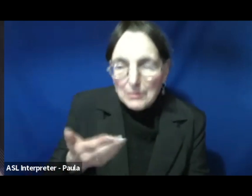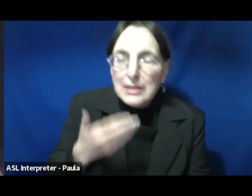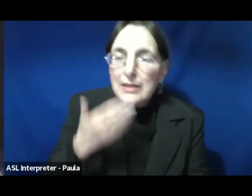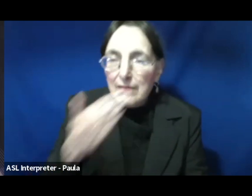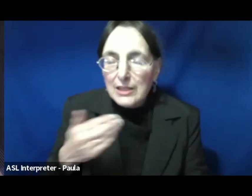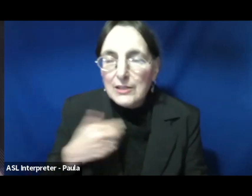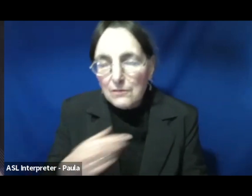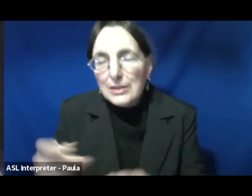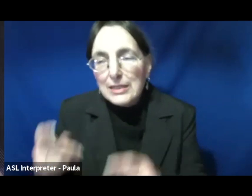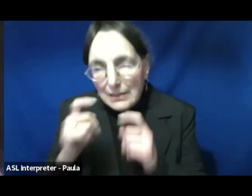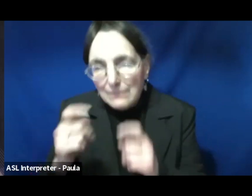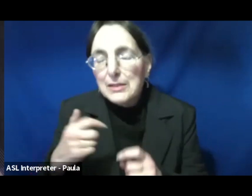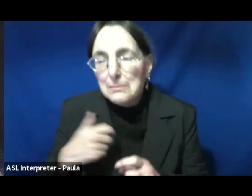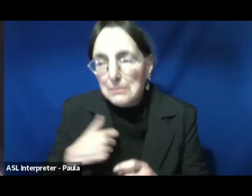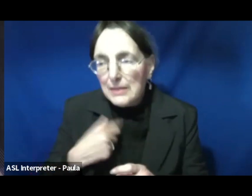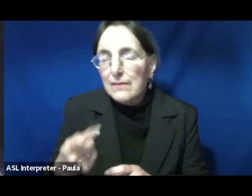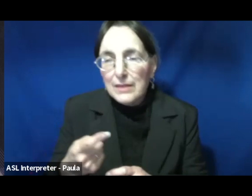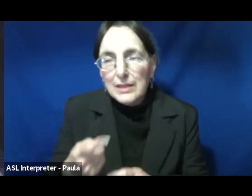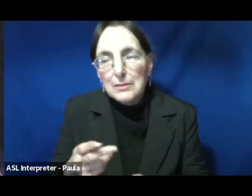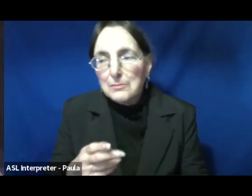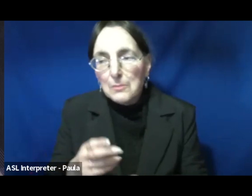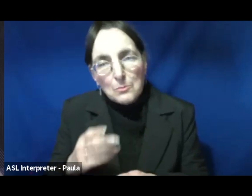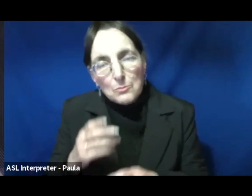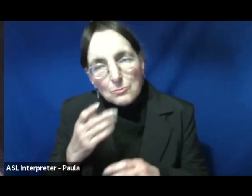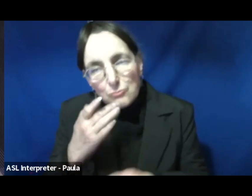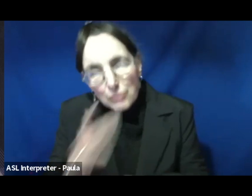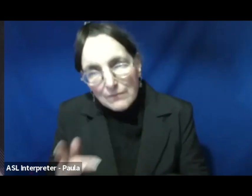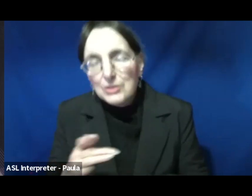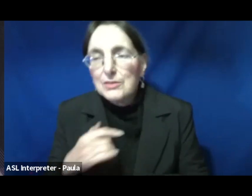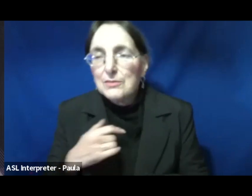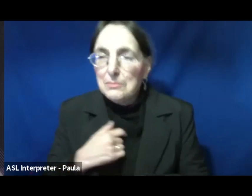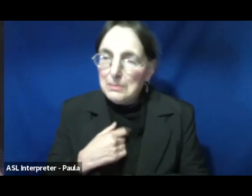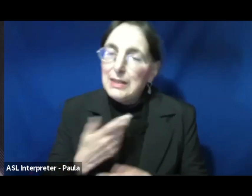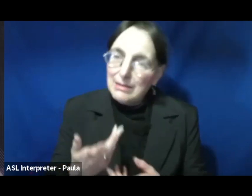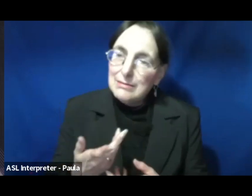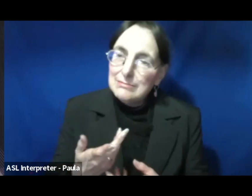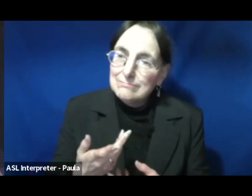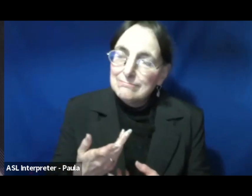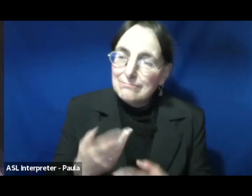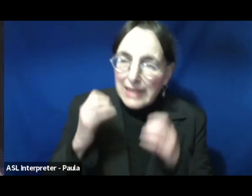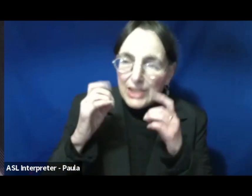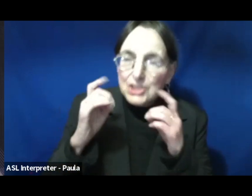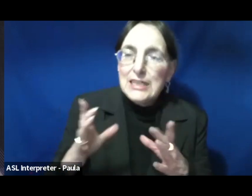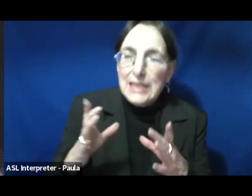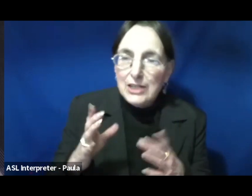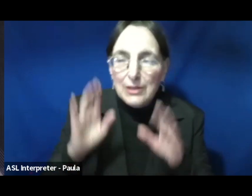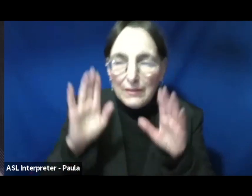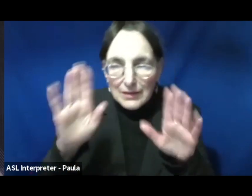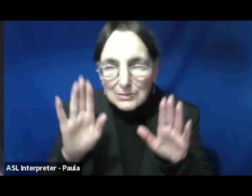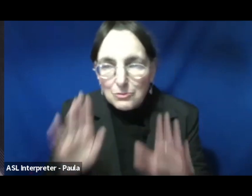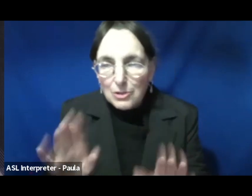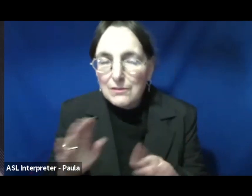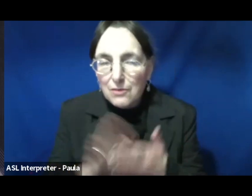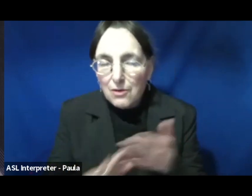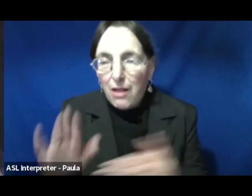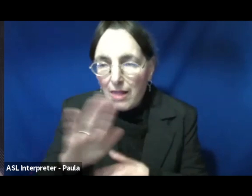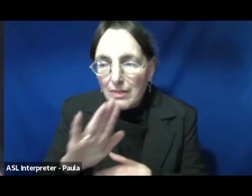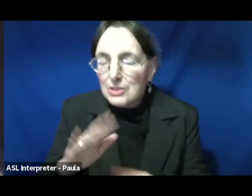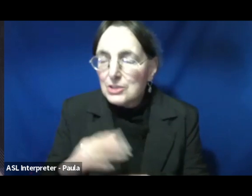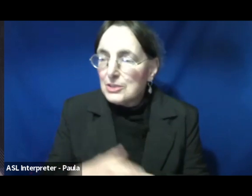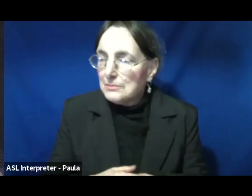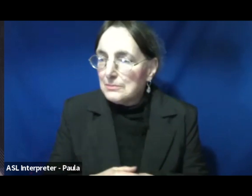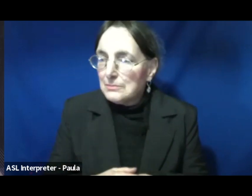an educator at this very fine institution. So when I was asked to give this Tauzer lecture, I was